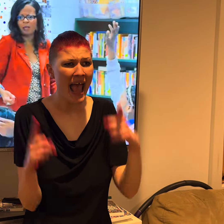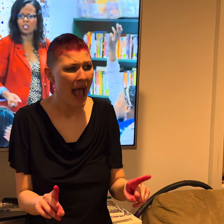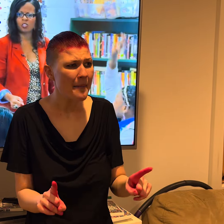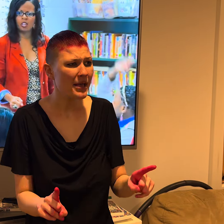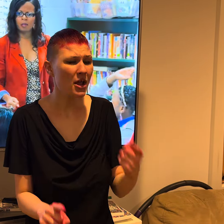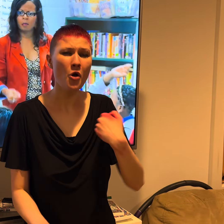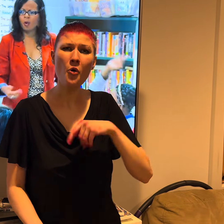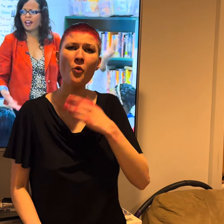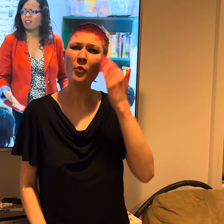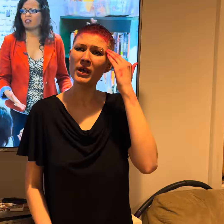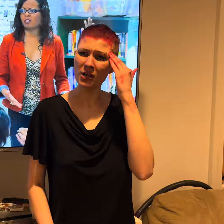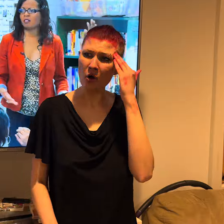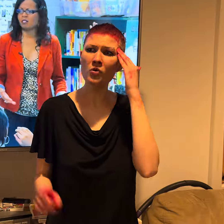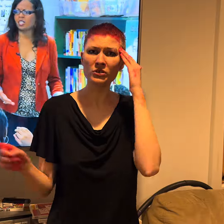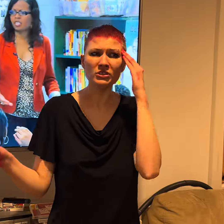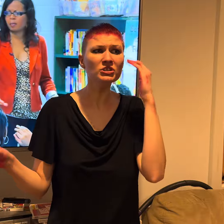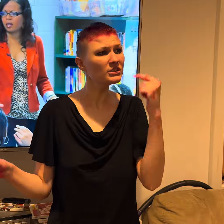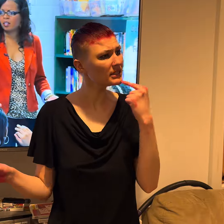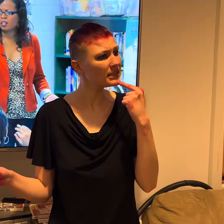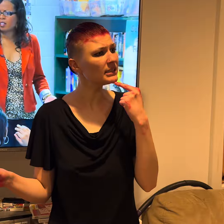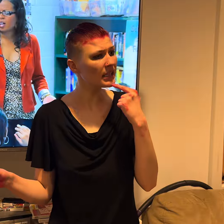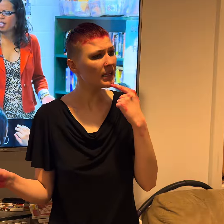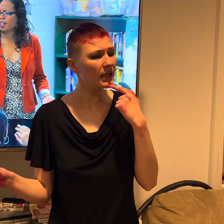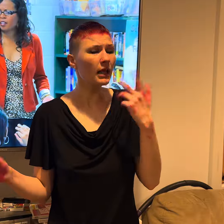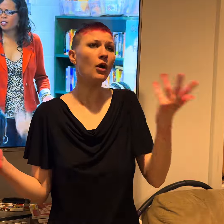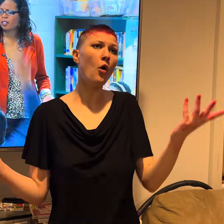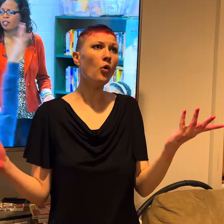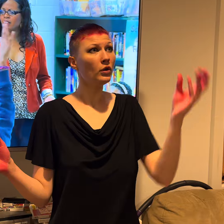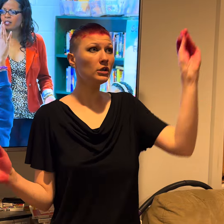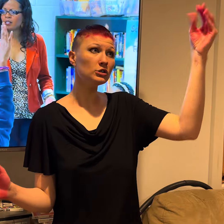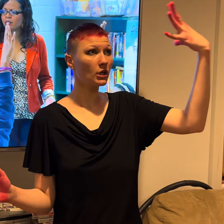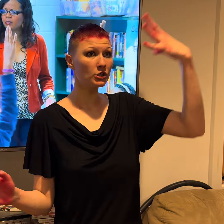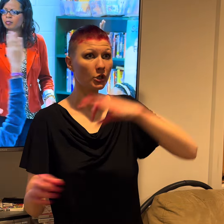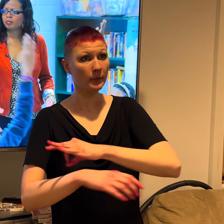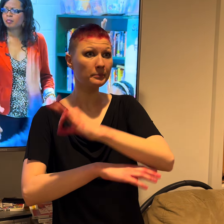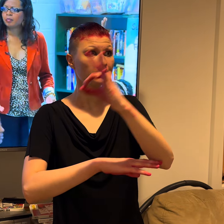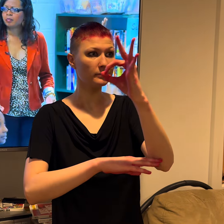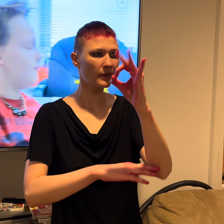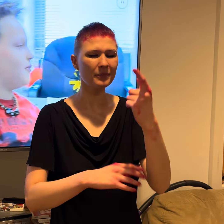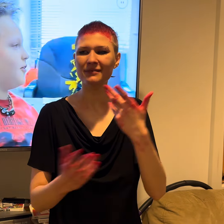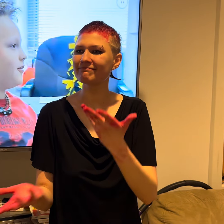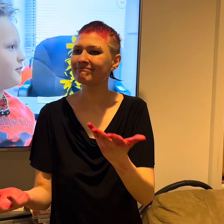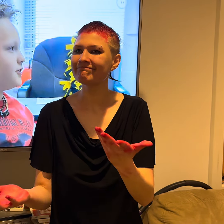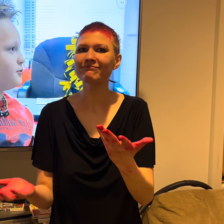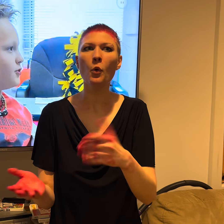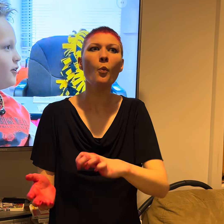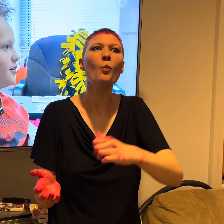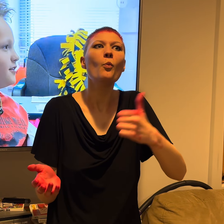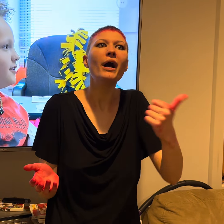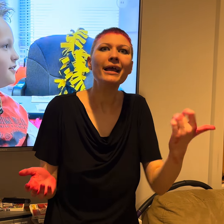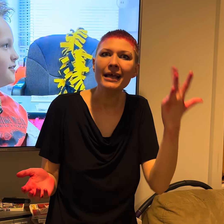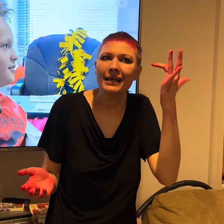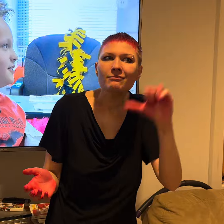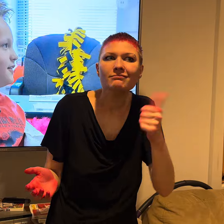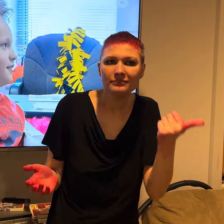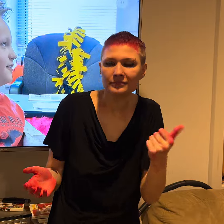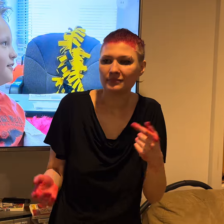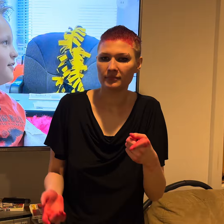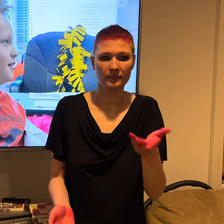much. But why else? Dig deeper. Connor. They probably thought she was crazy and they didn't